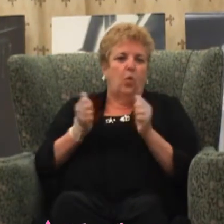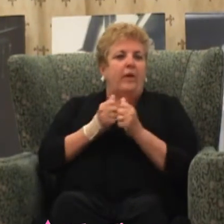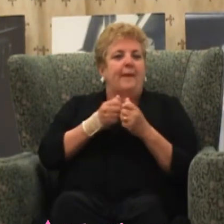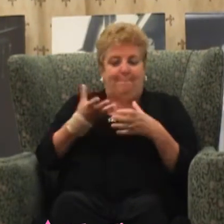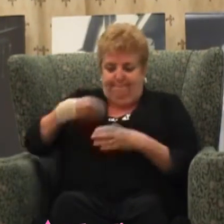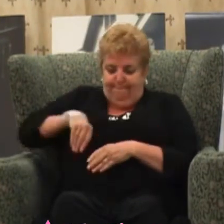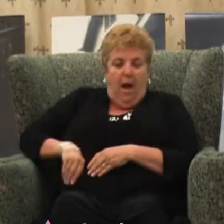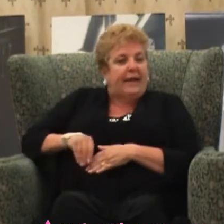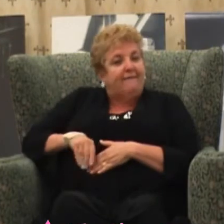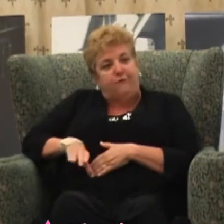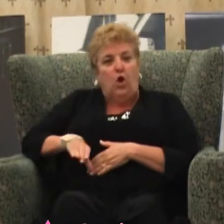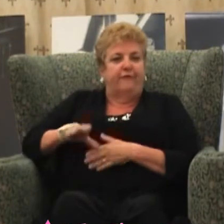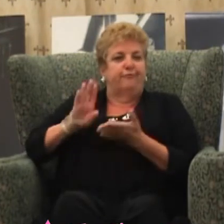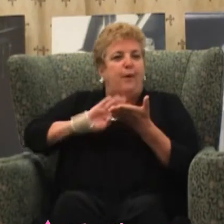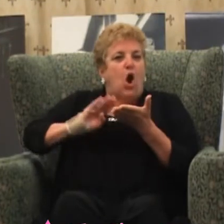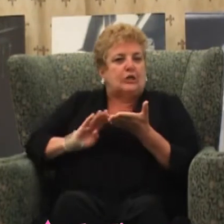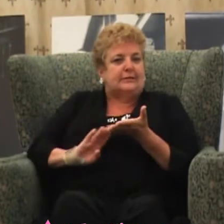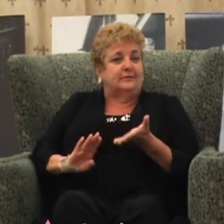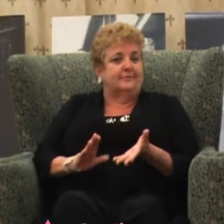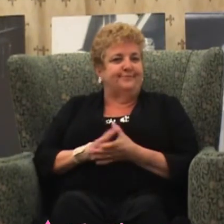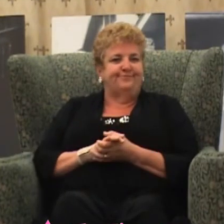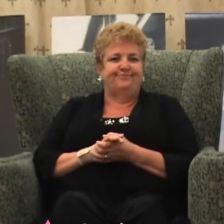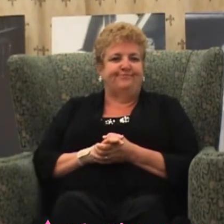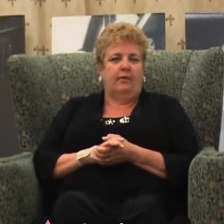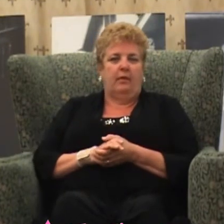so I had 4 different sobriety dates at 4 different groups, and